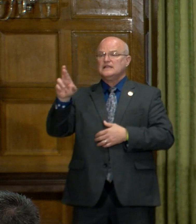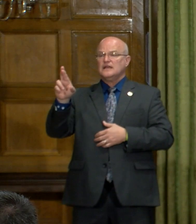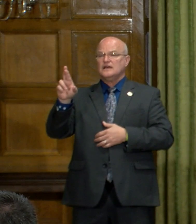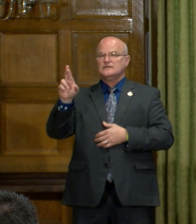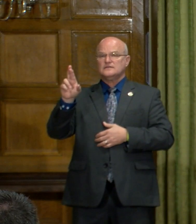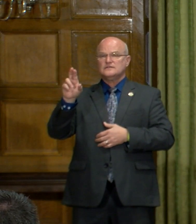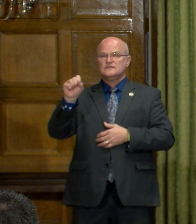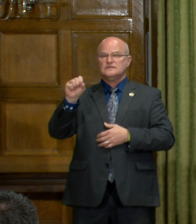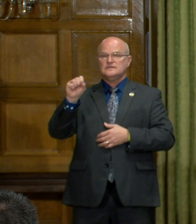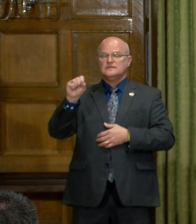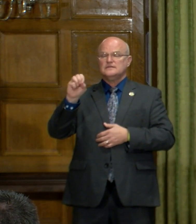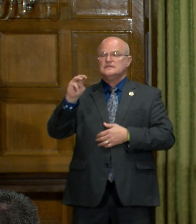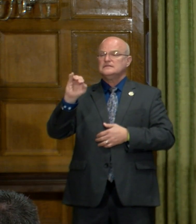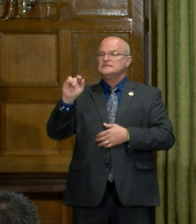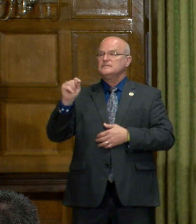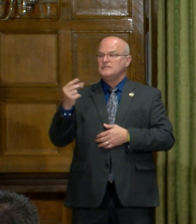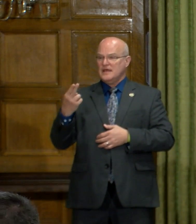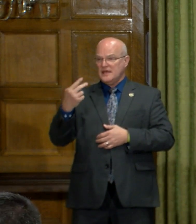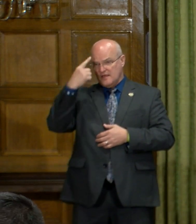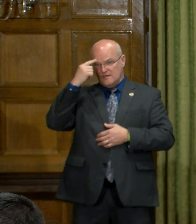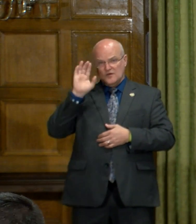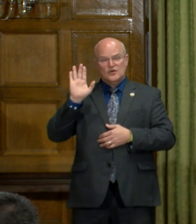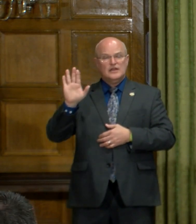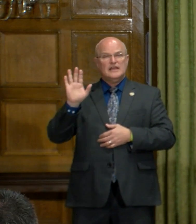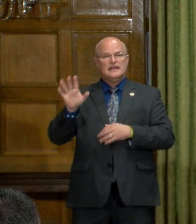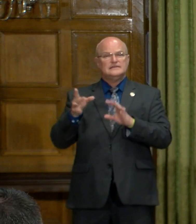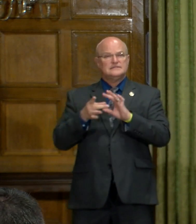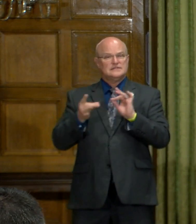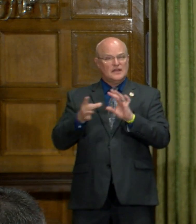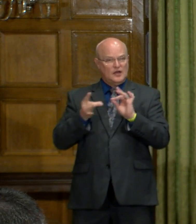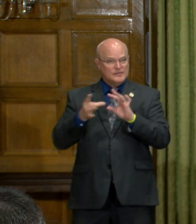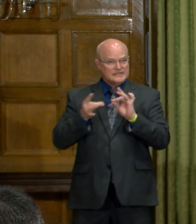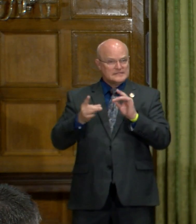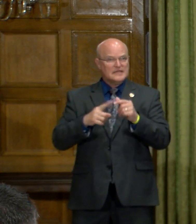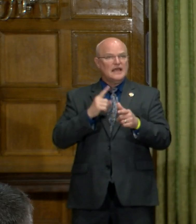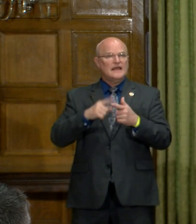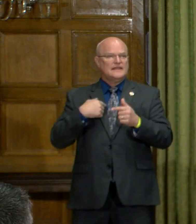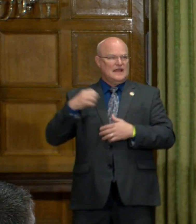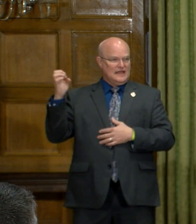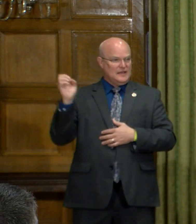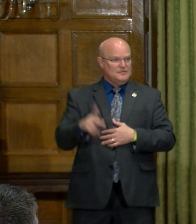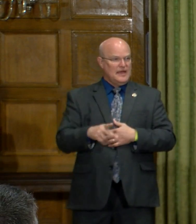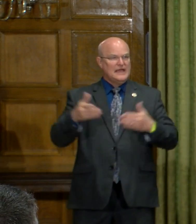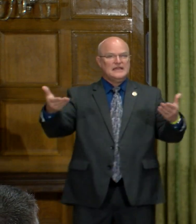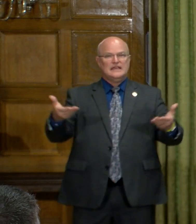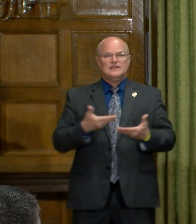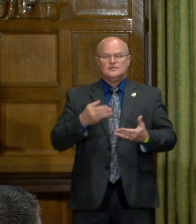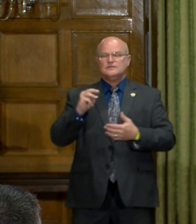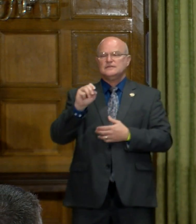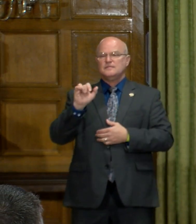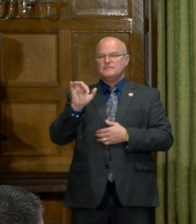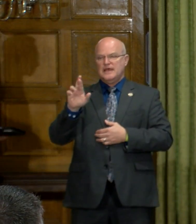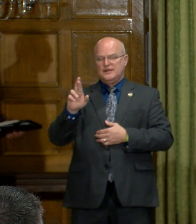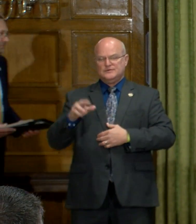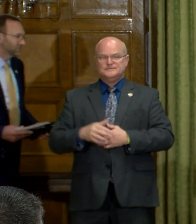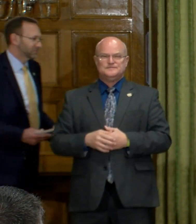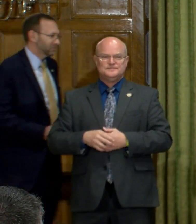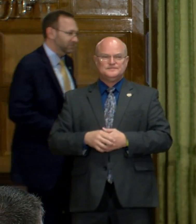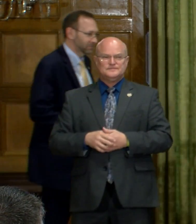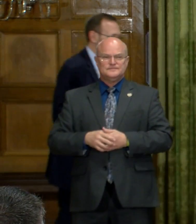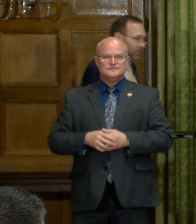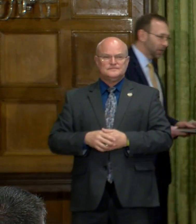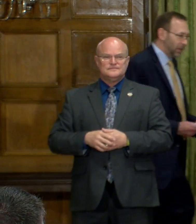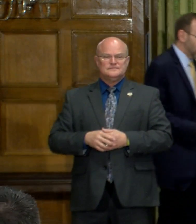Dr. Nate Smith for his comments, and then I'll come back and introduce the mayor.